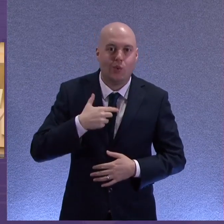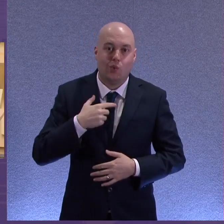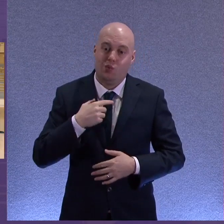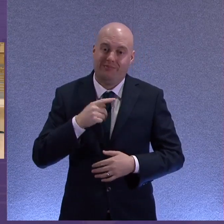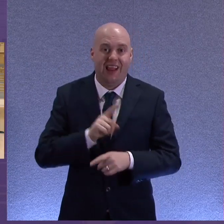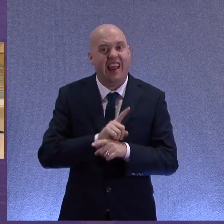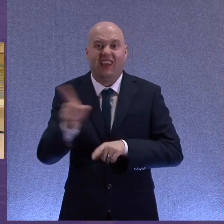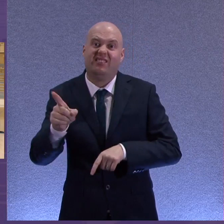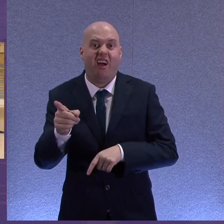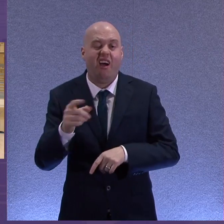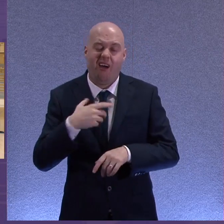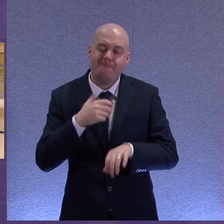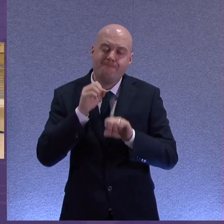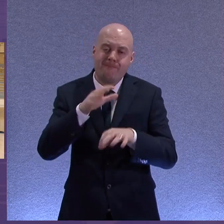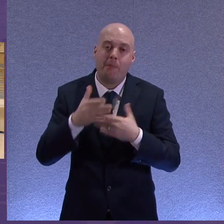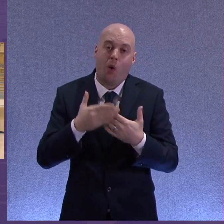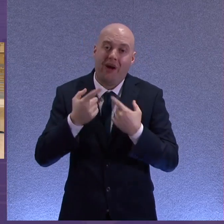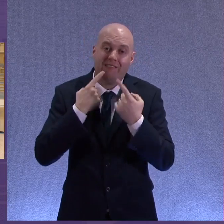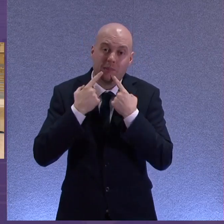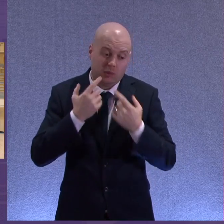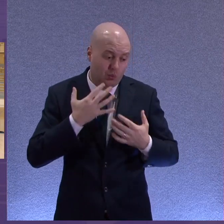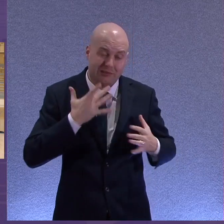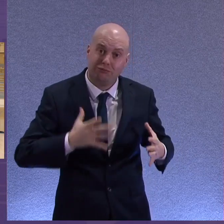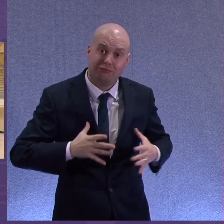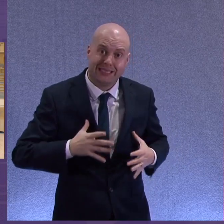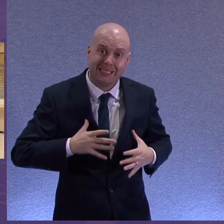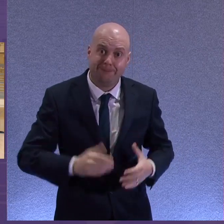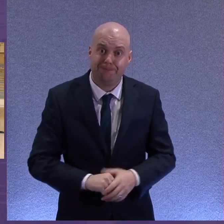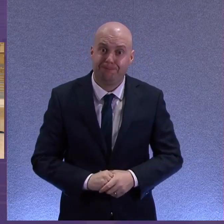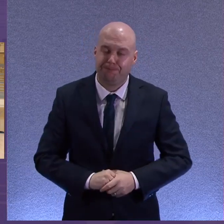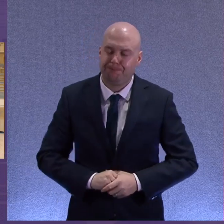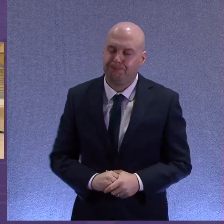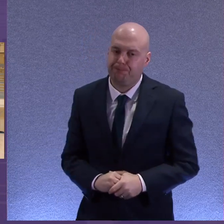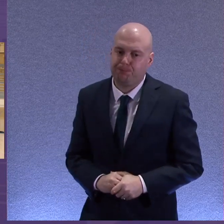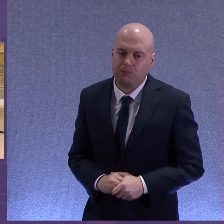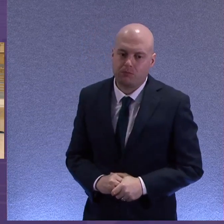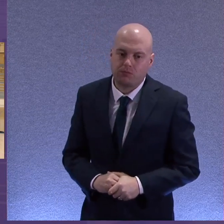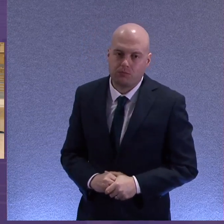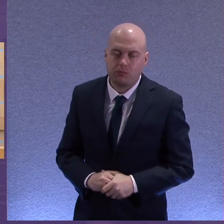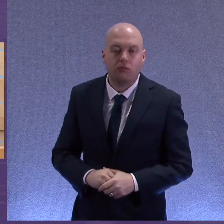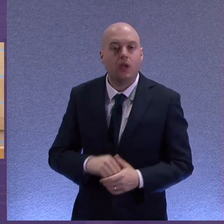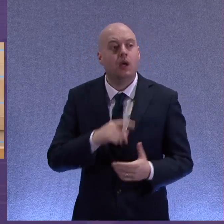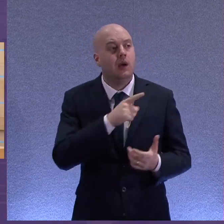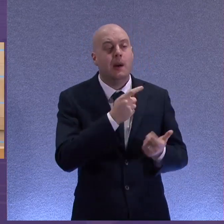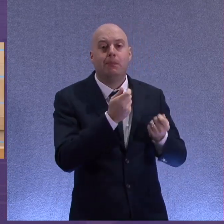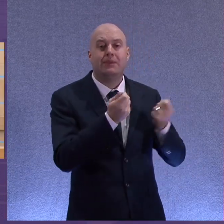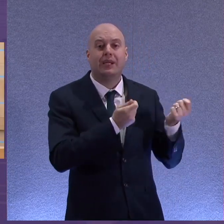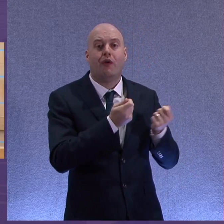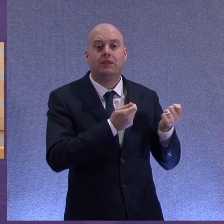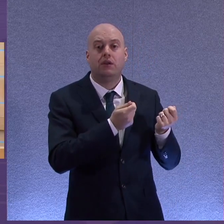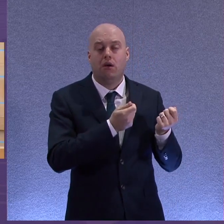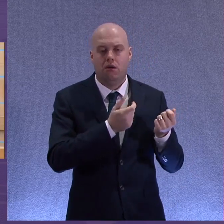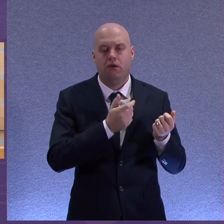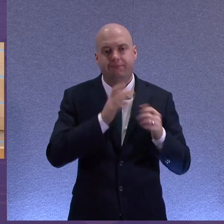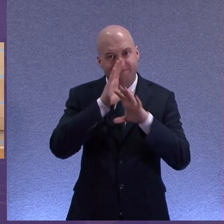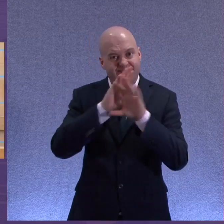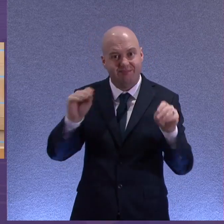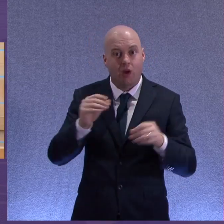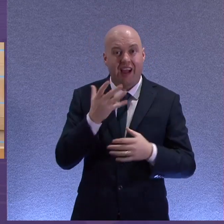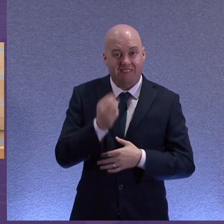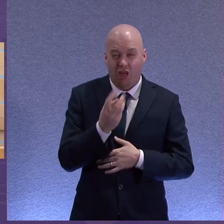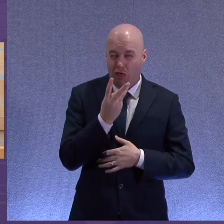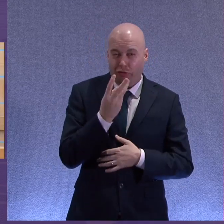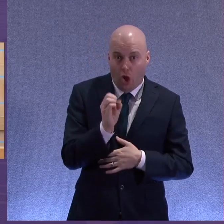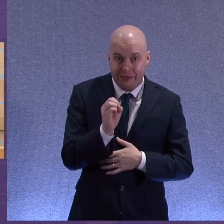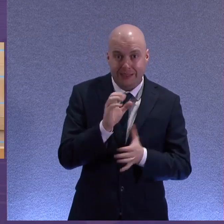point. Thank you very much. I would just inform the Chamber that more than 30 members wish to ask questions or raise